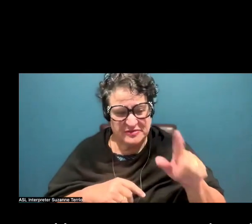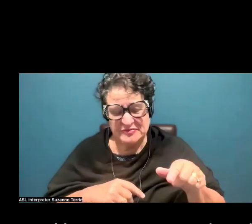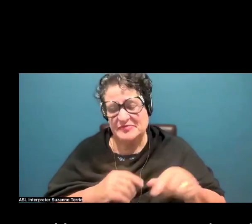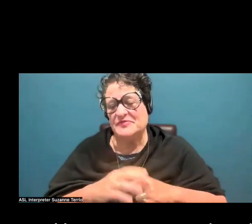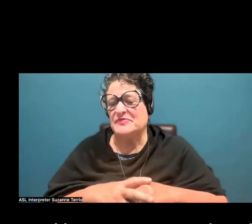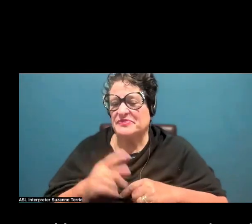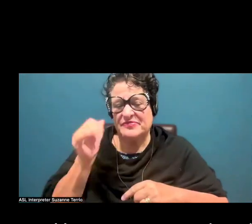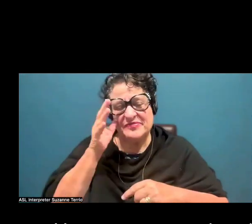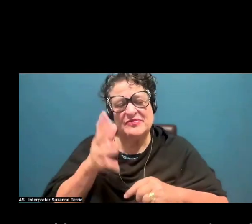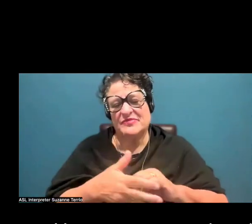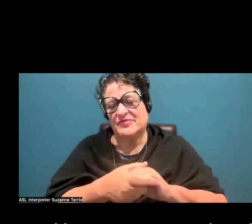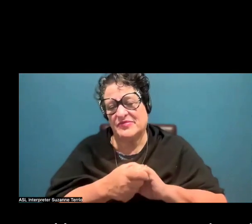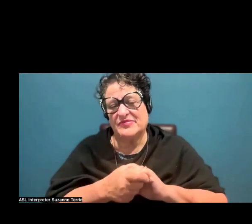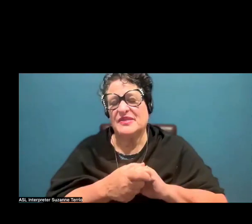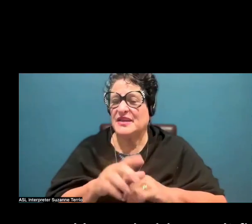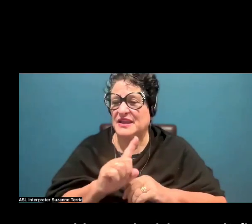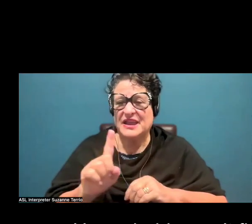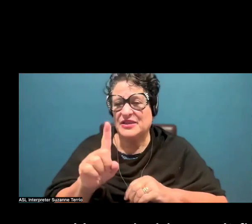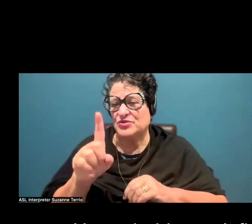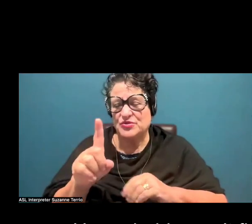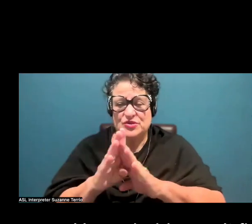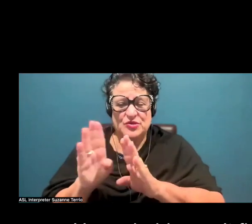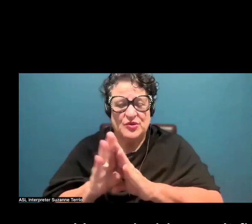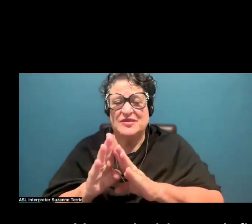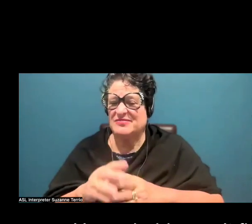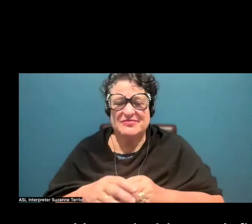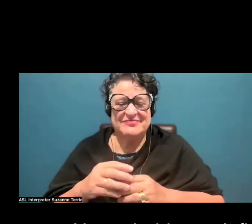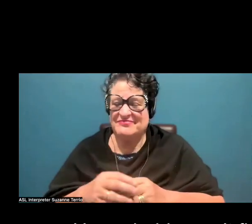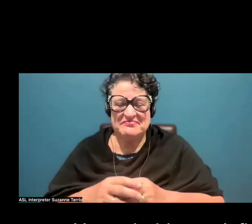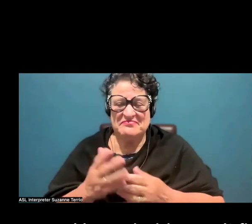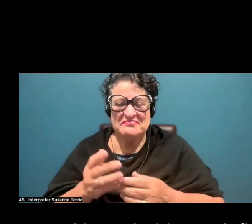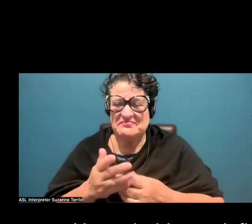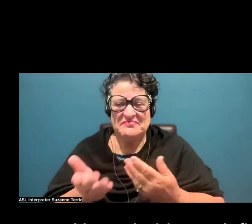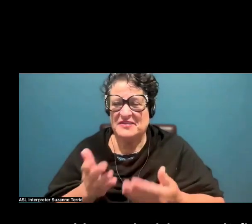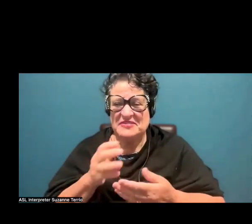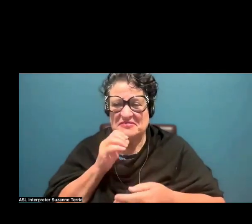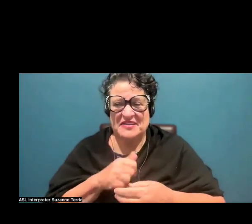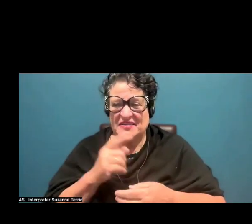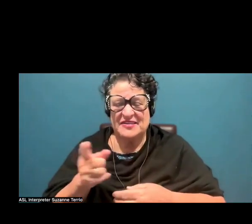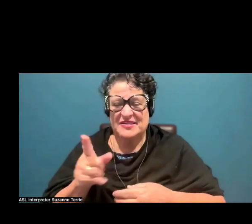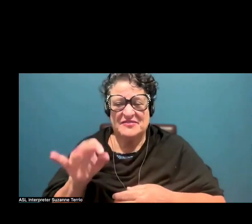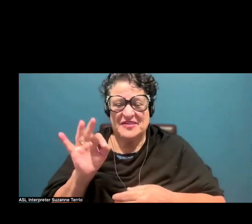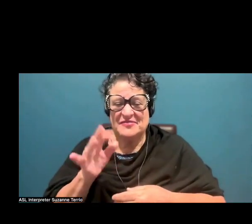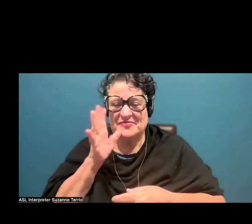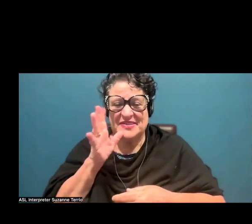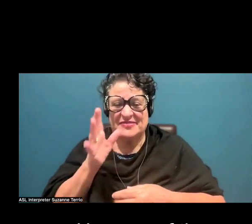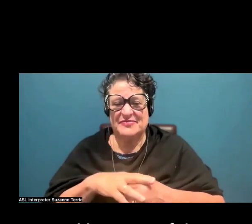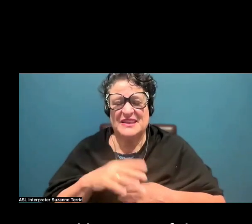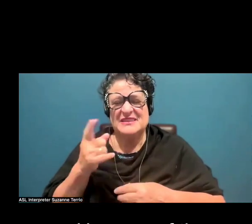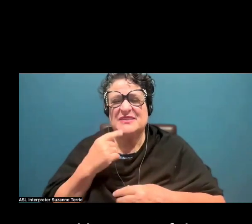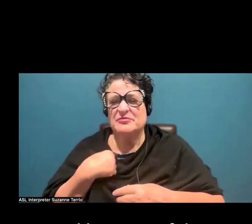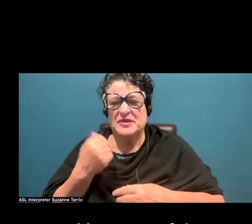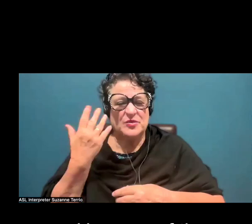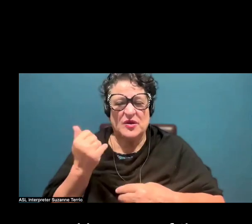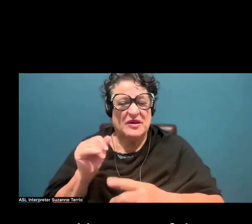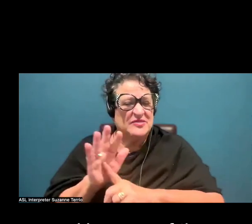He squeezes my hand and heads toward the door. He probably won't find Mom in there, but he might be able to tell me what the holdup is with the vigil. Has one of